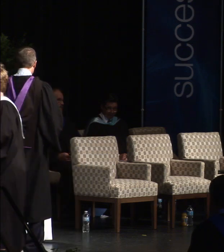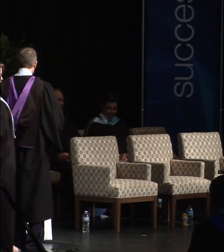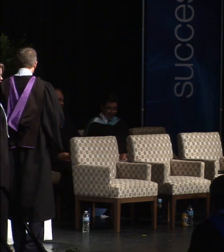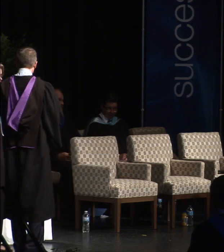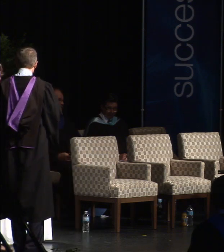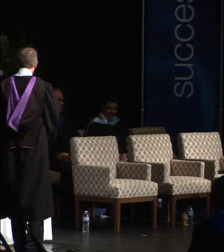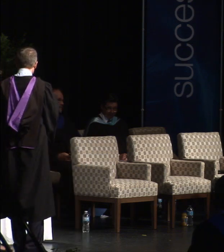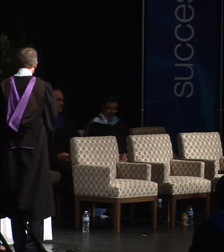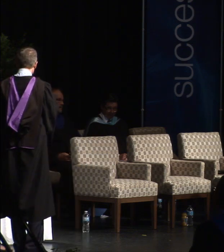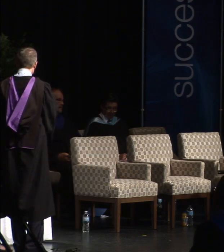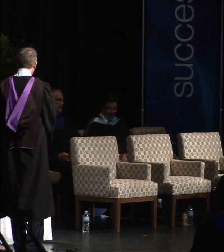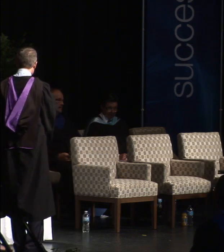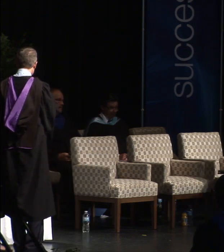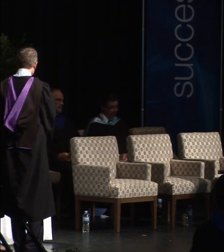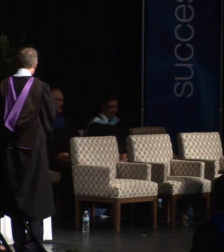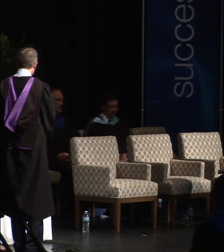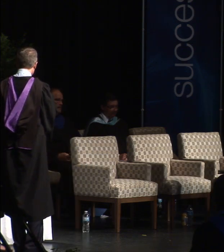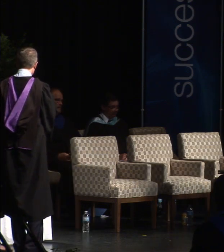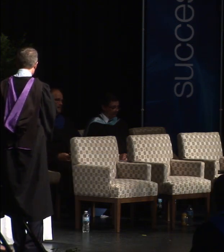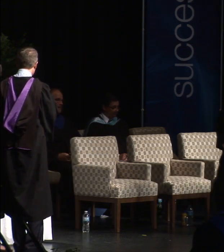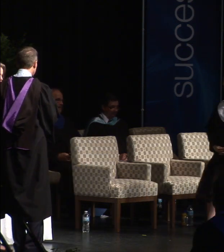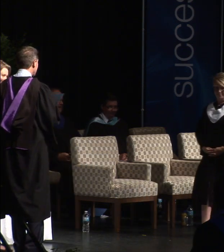Callista Irene McMullen.